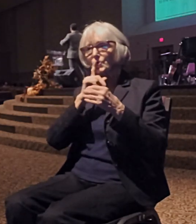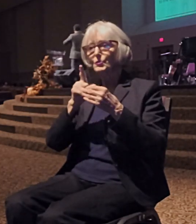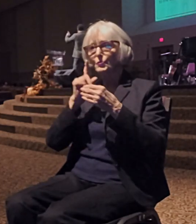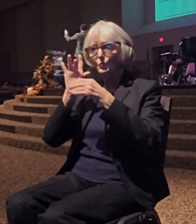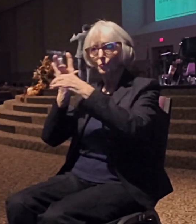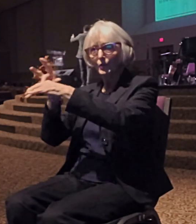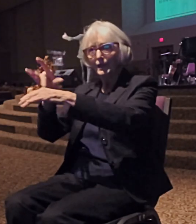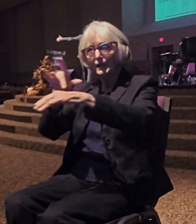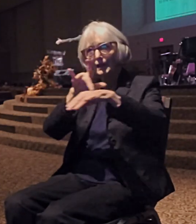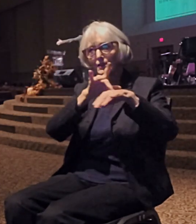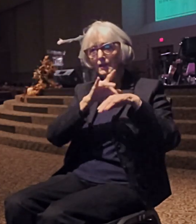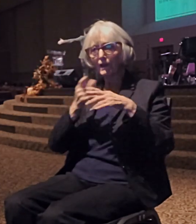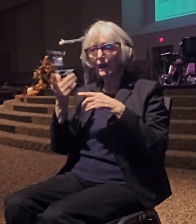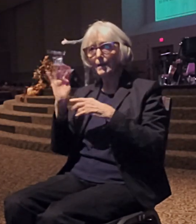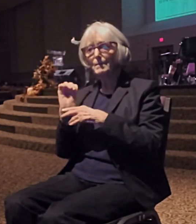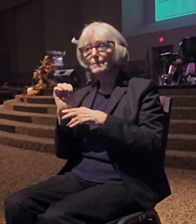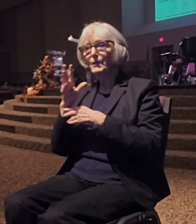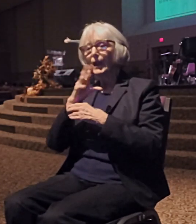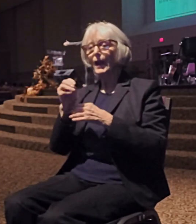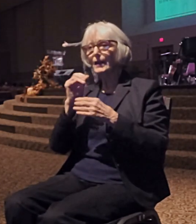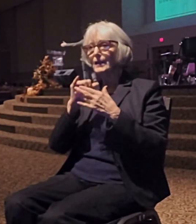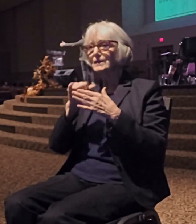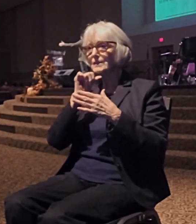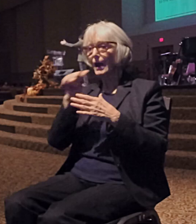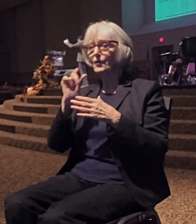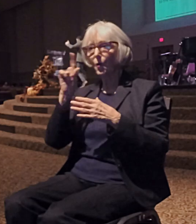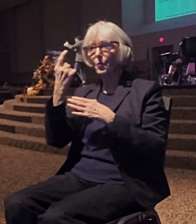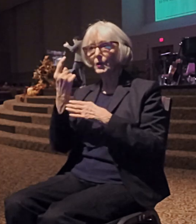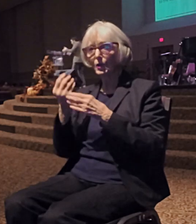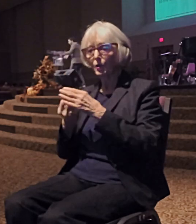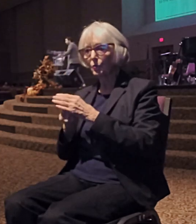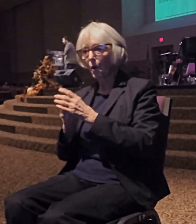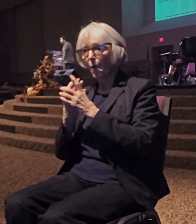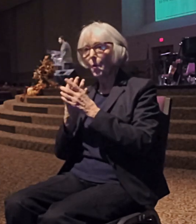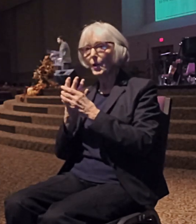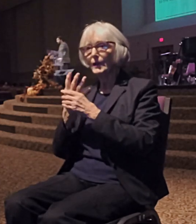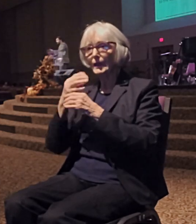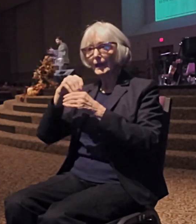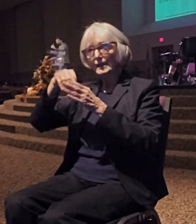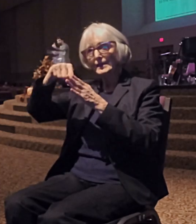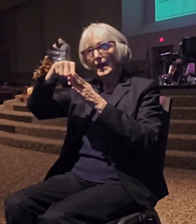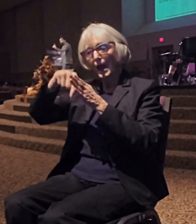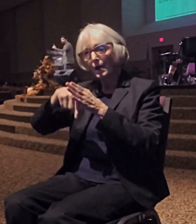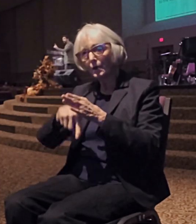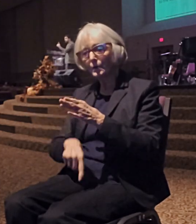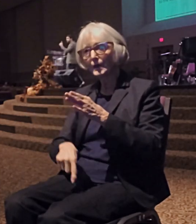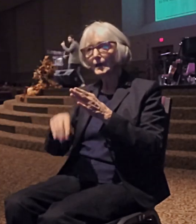of the church being built up. It's growing. But it's not just growing in that way. It's growing in depth and greater